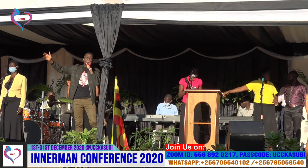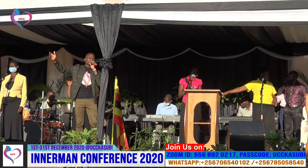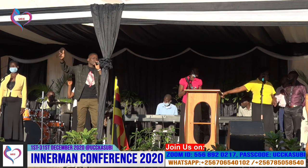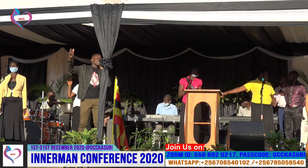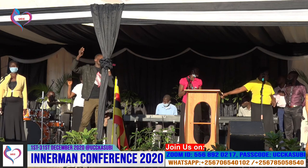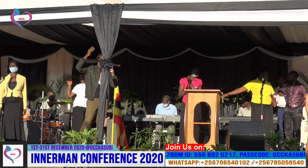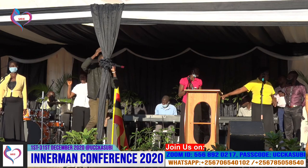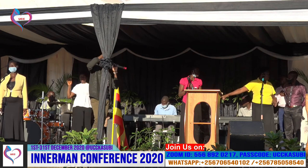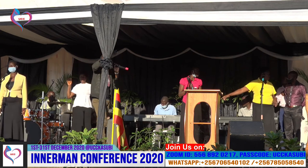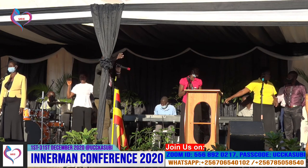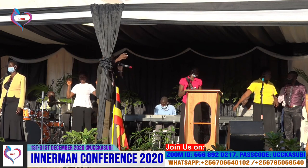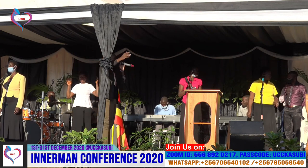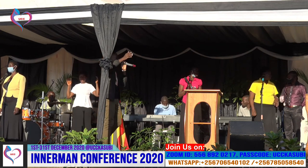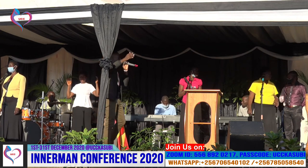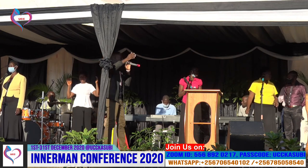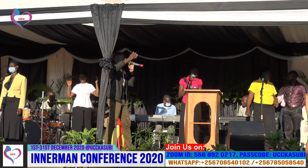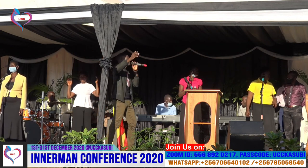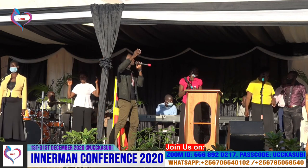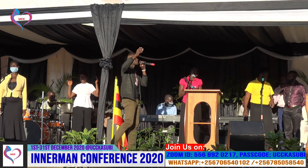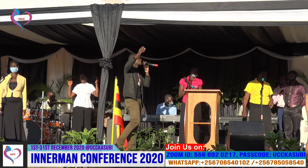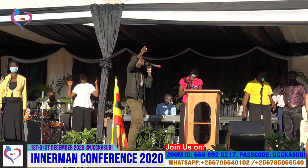I don't want anything else, Jesus.